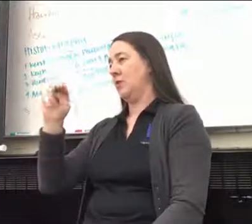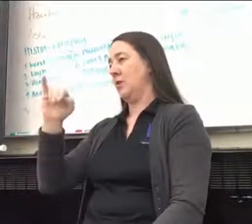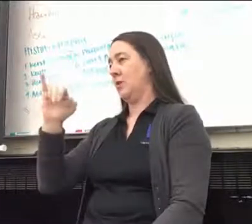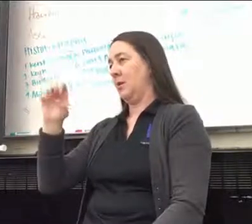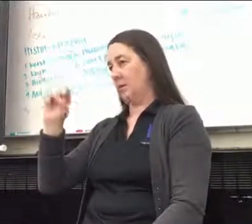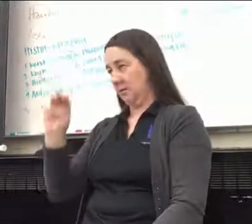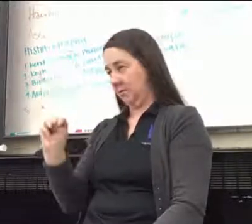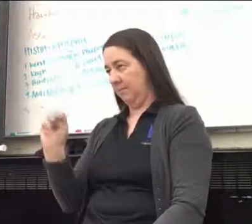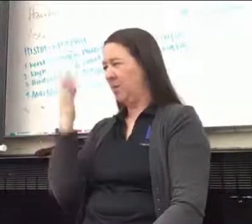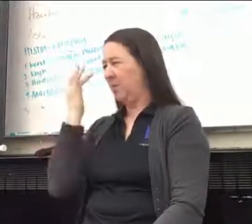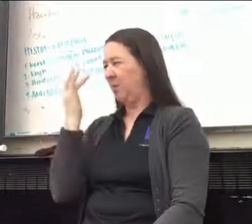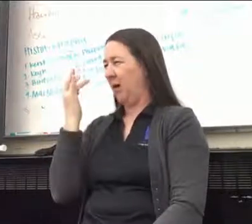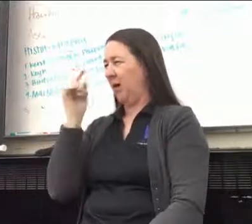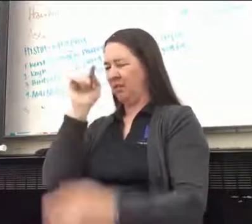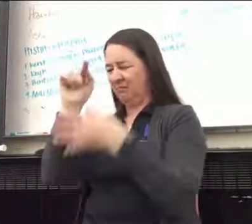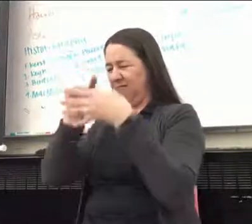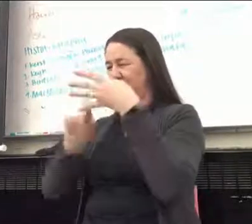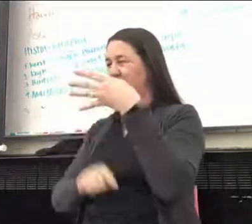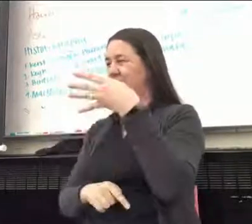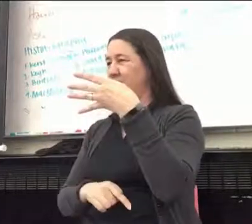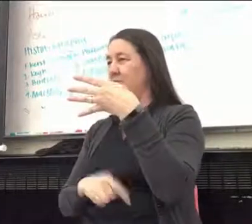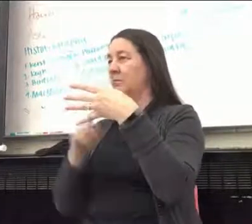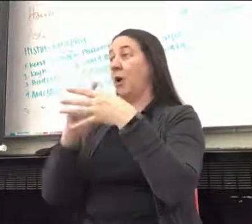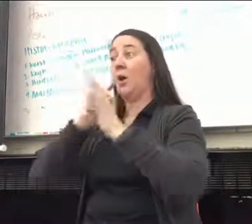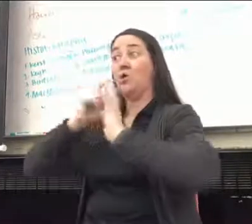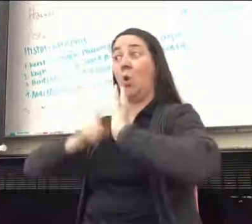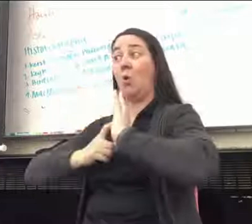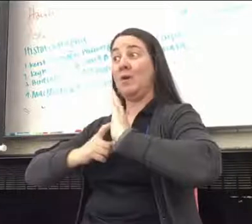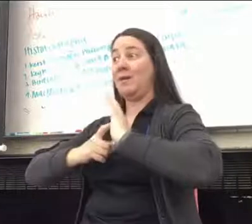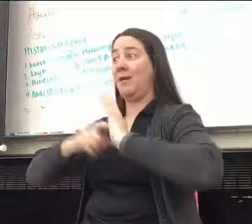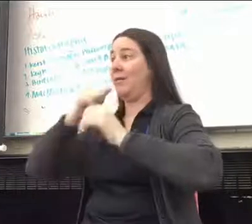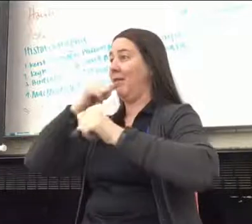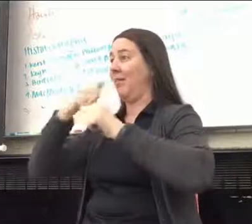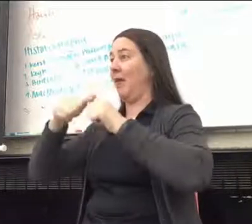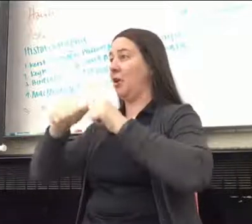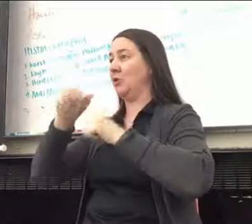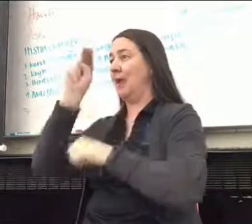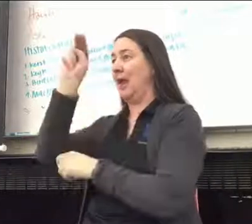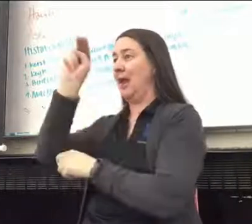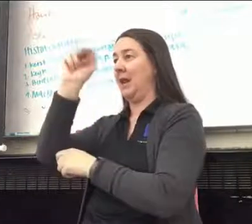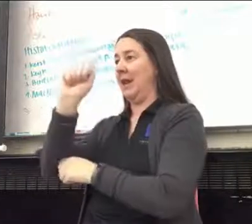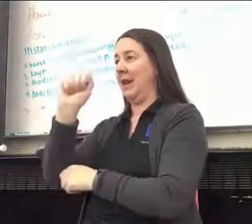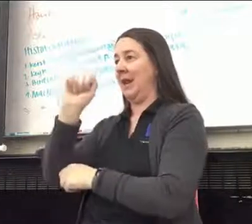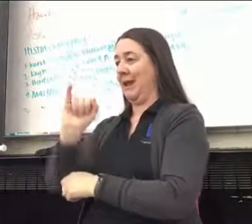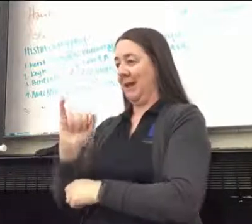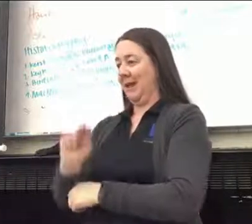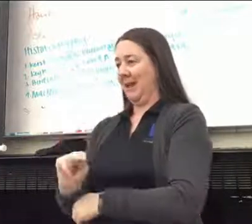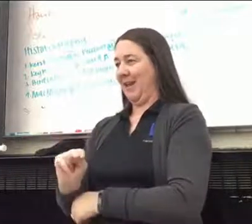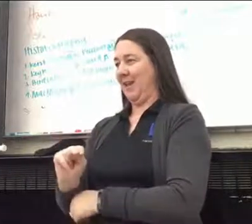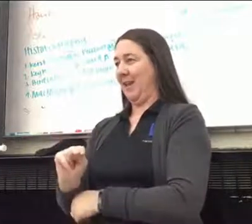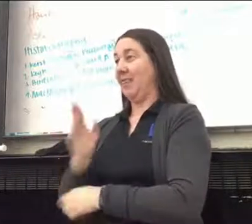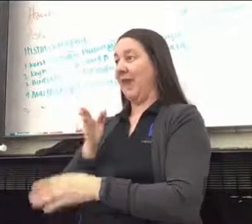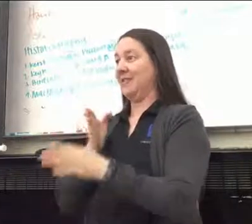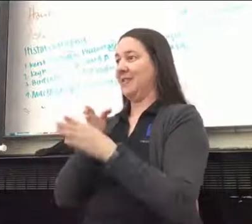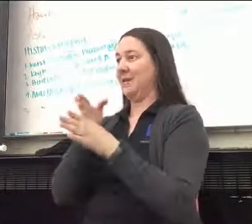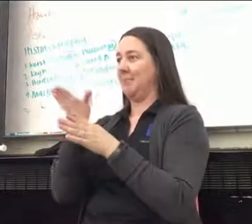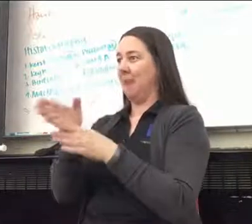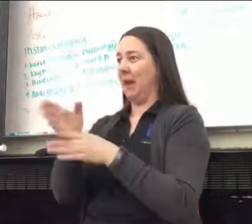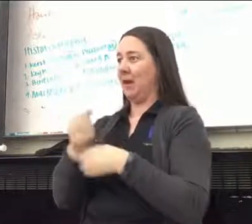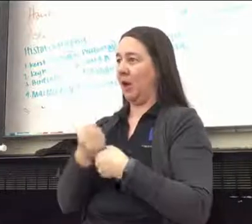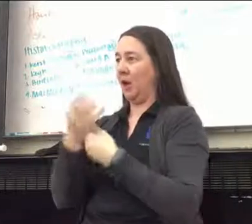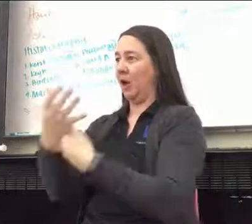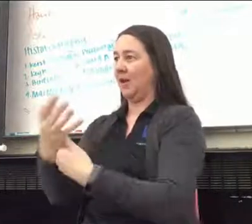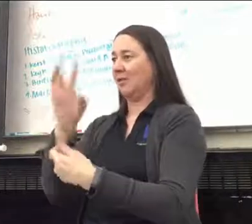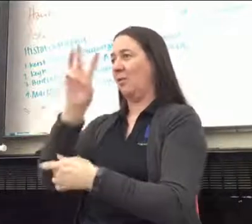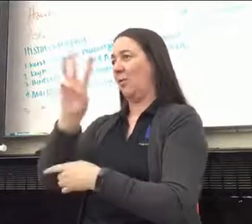why is because if you notice, those letters, M-A-I-N, make up the main causes